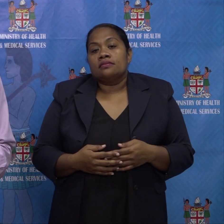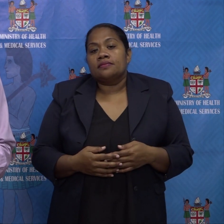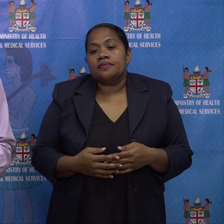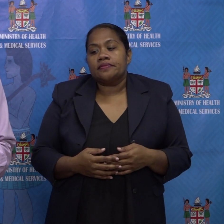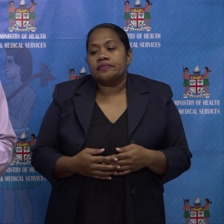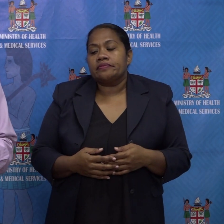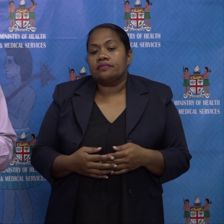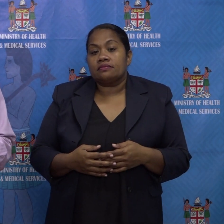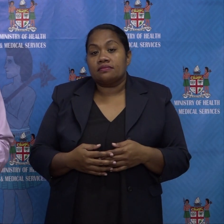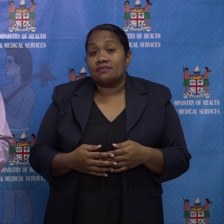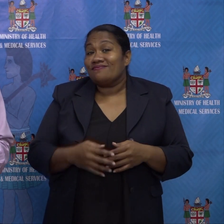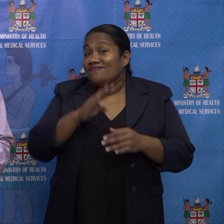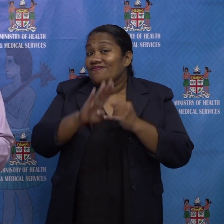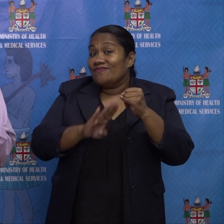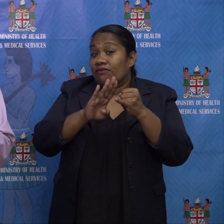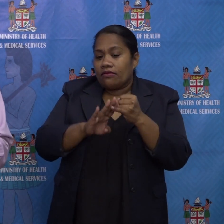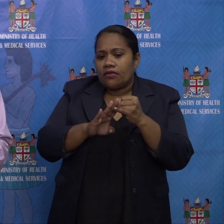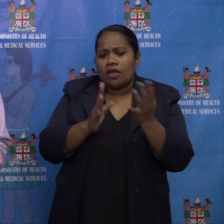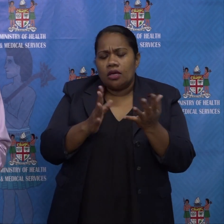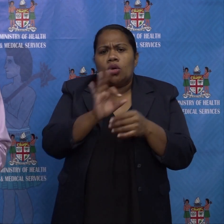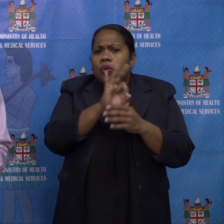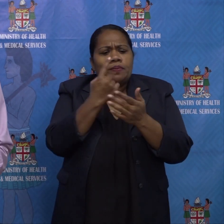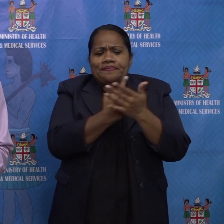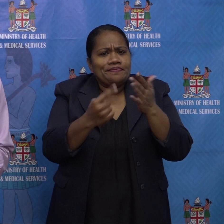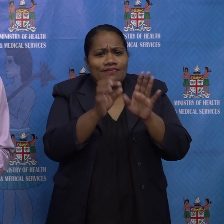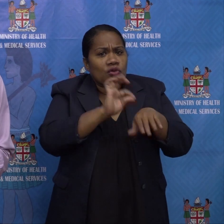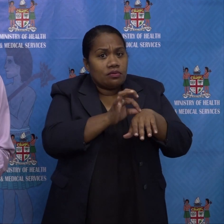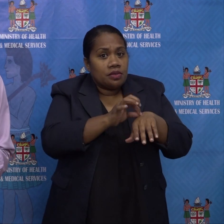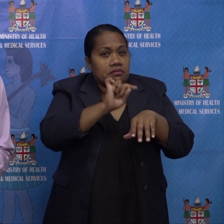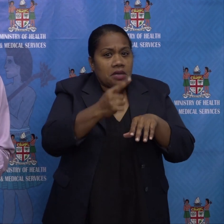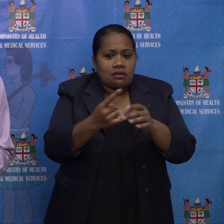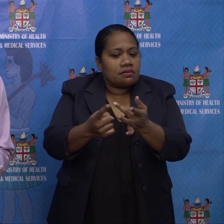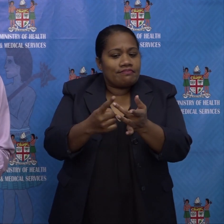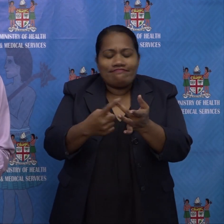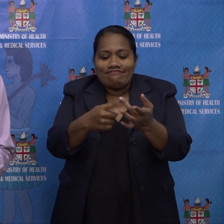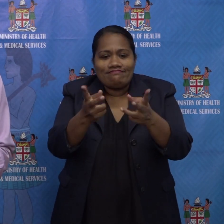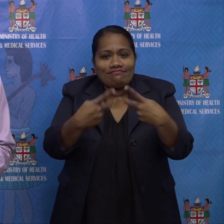Finally, not only in the hospital, but around Lotoka, there is going to be a lot of swabbing.